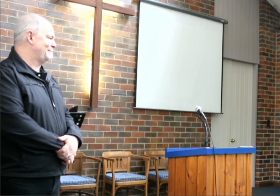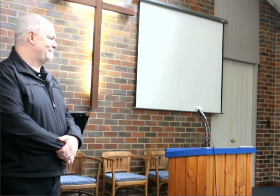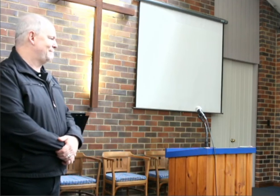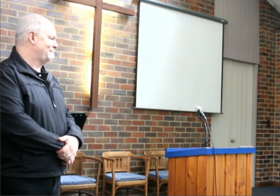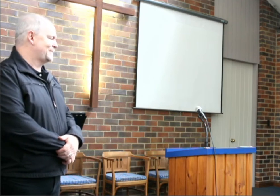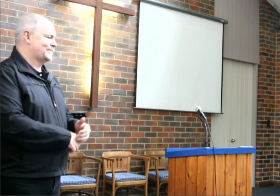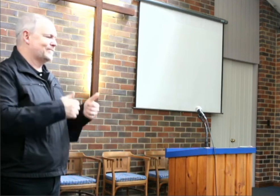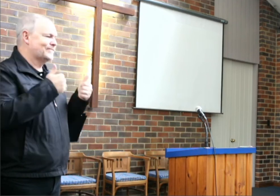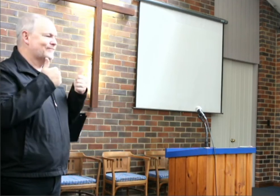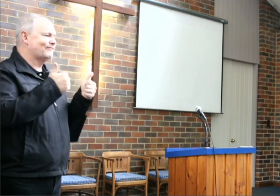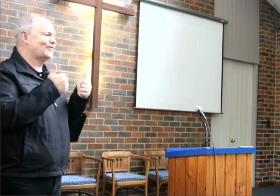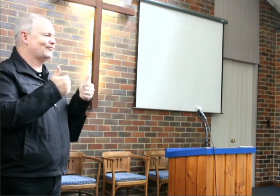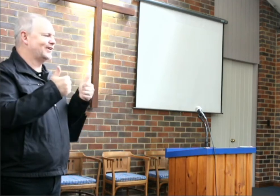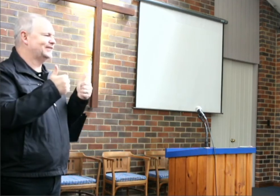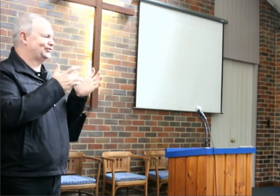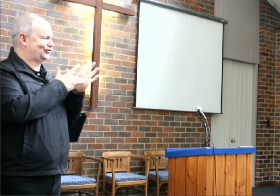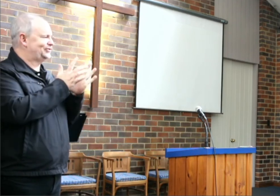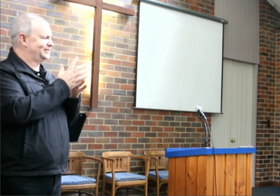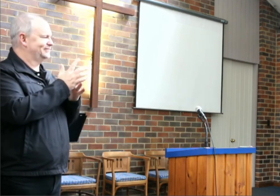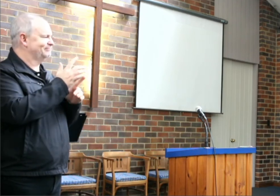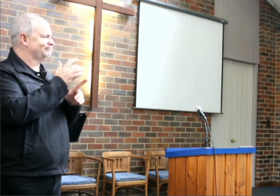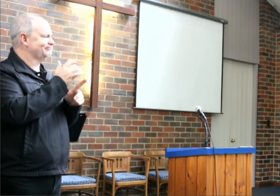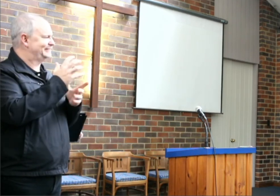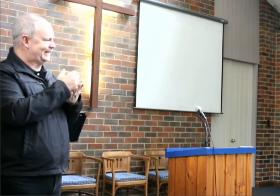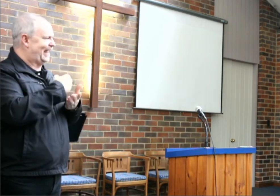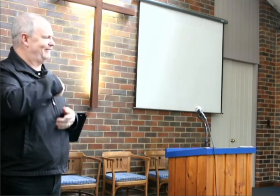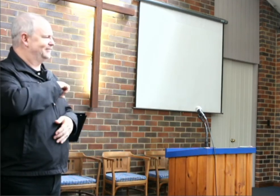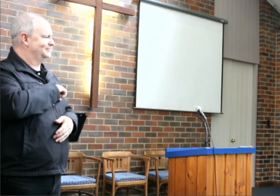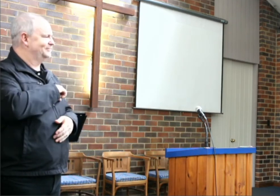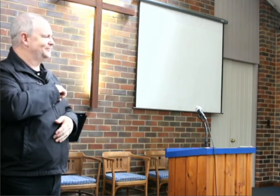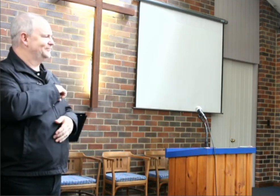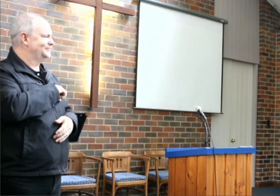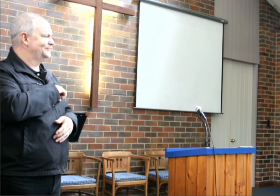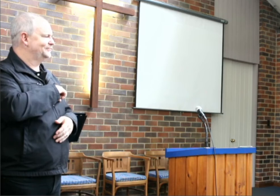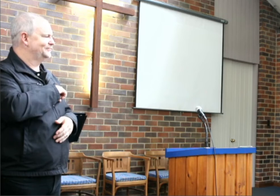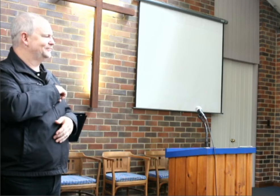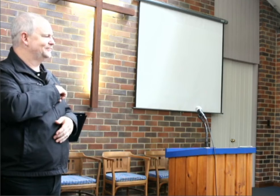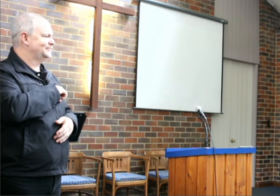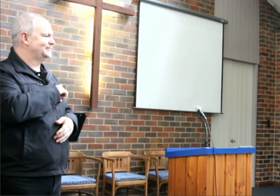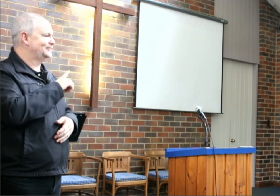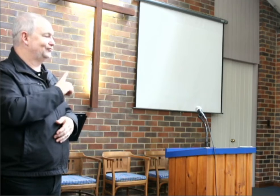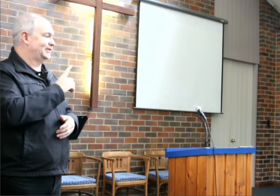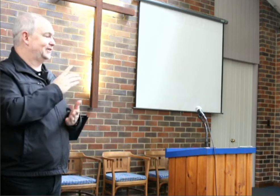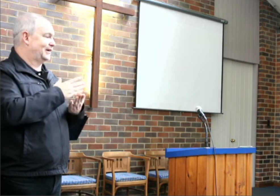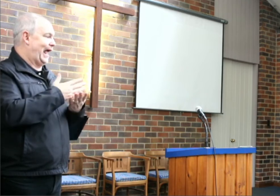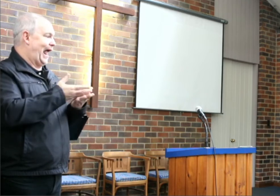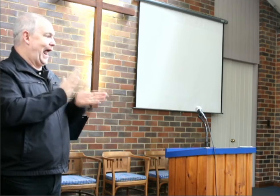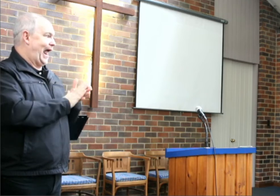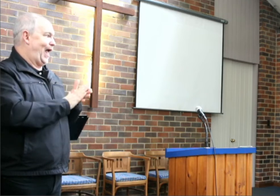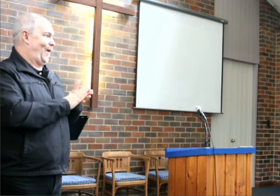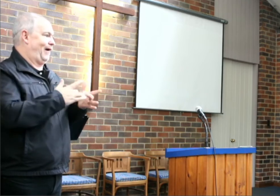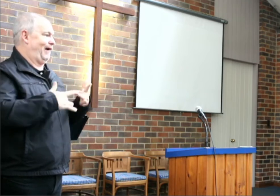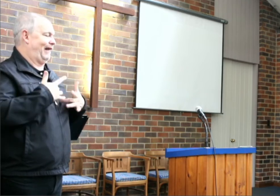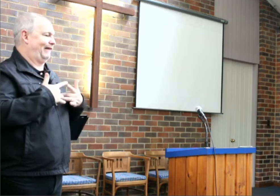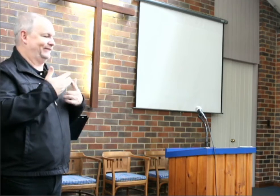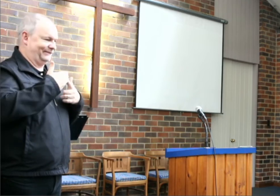I think it's great that Jesus has saved us. And so I guess the question then is, how do we live? We live